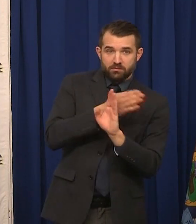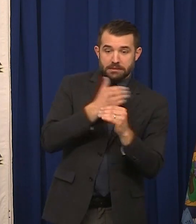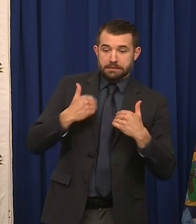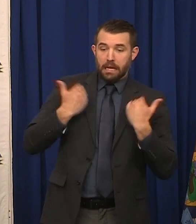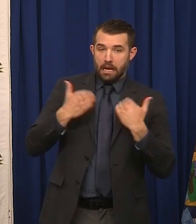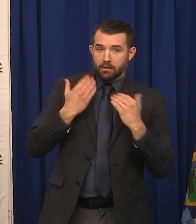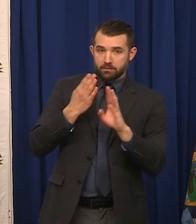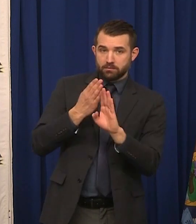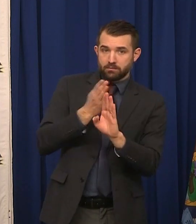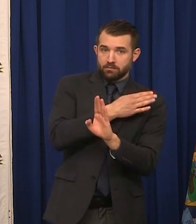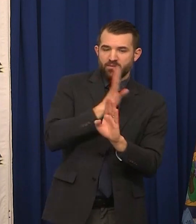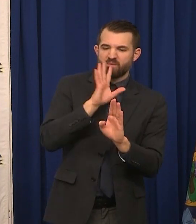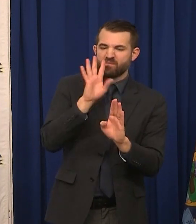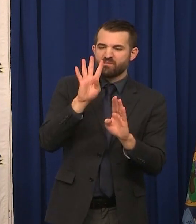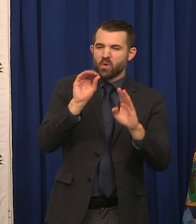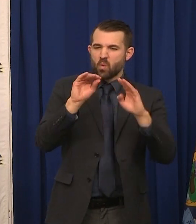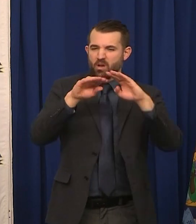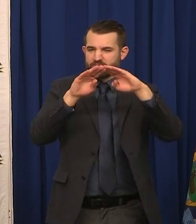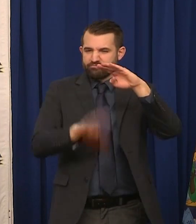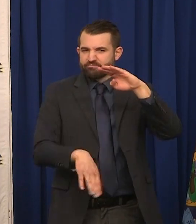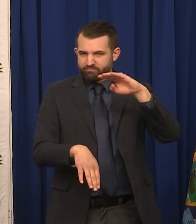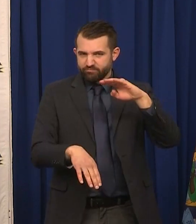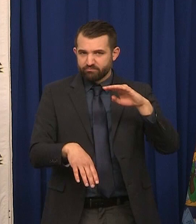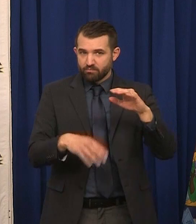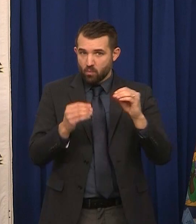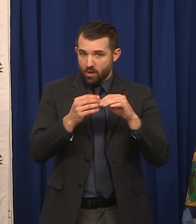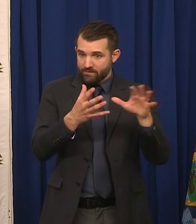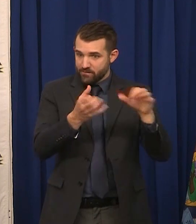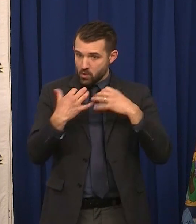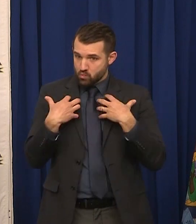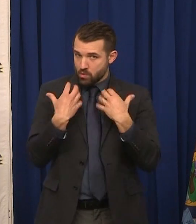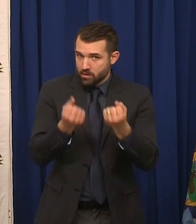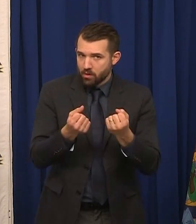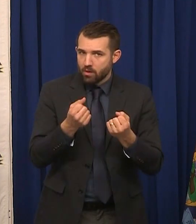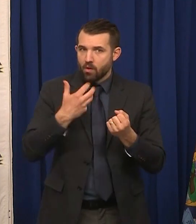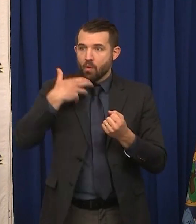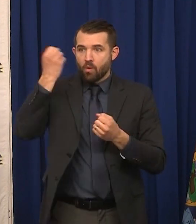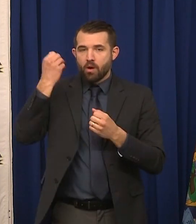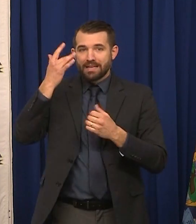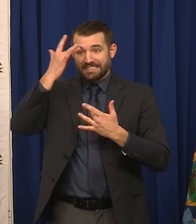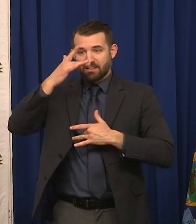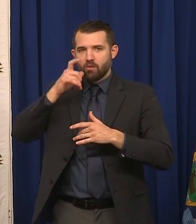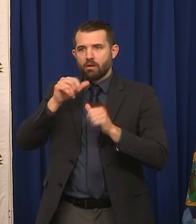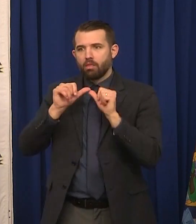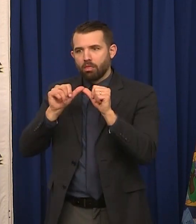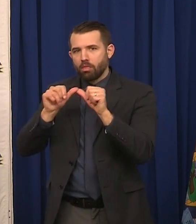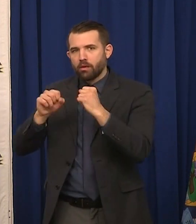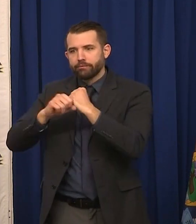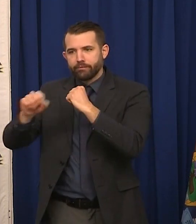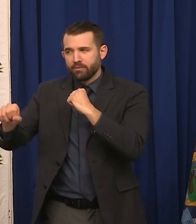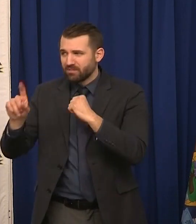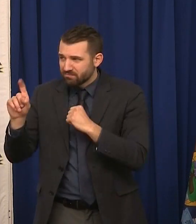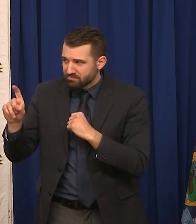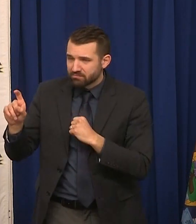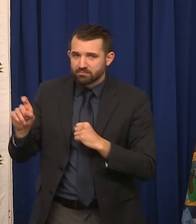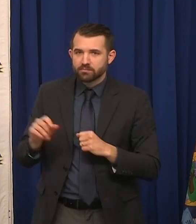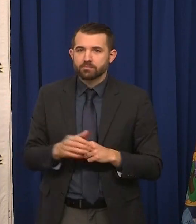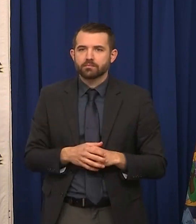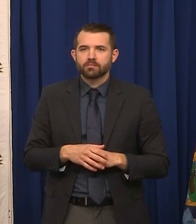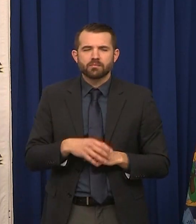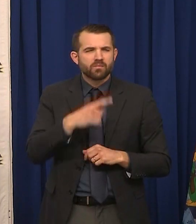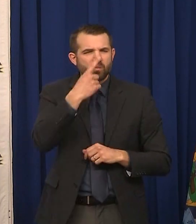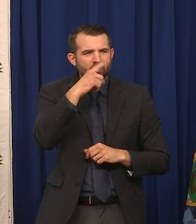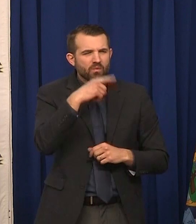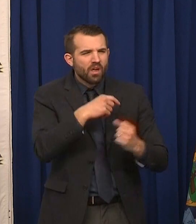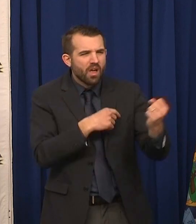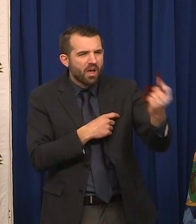individuals recovering faster as opposed to older? Could you just tell me a little bit more about your question? I want to make sure I answer it 100%